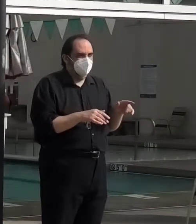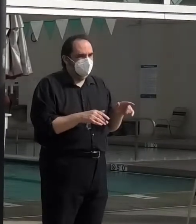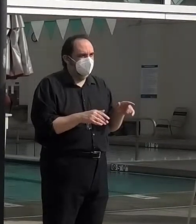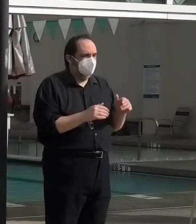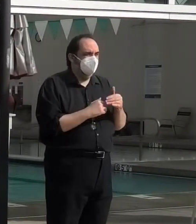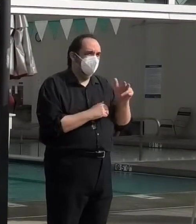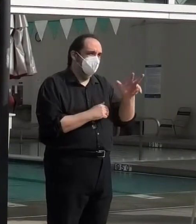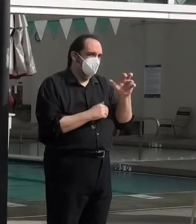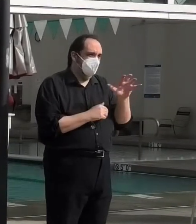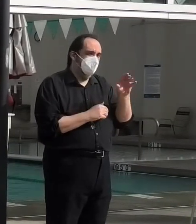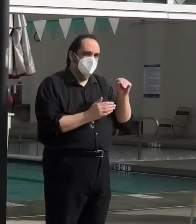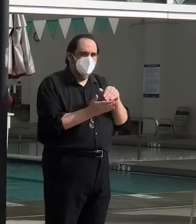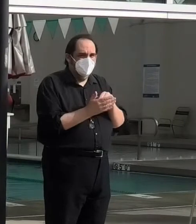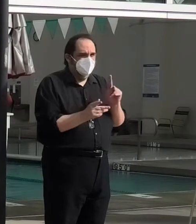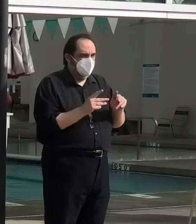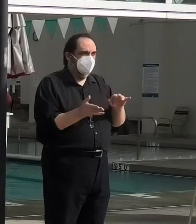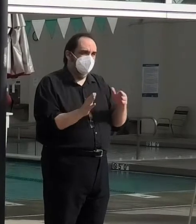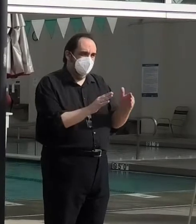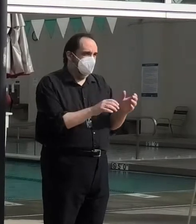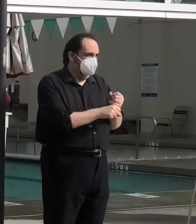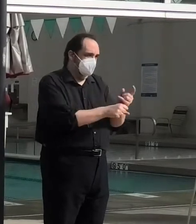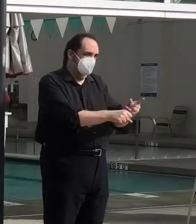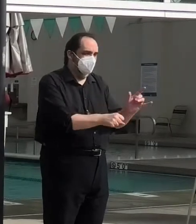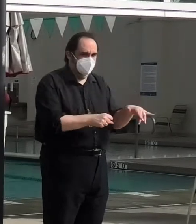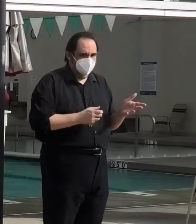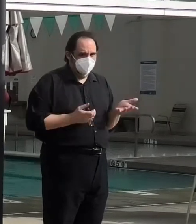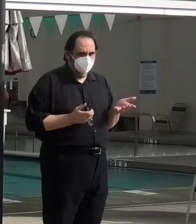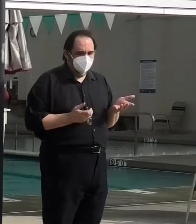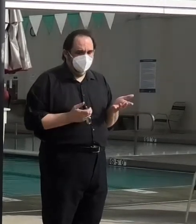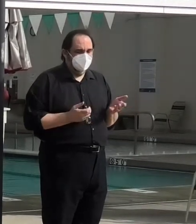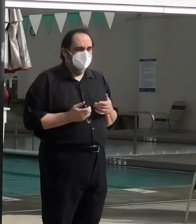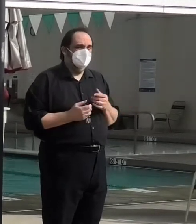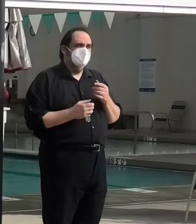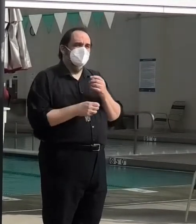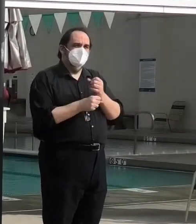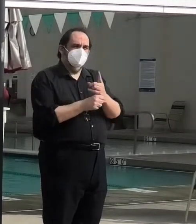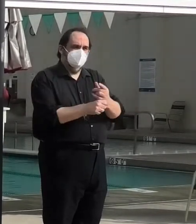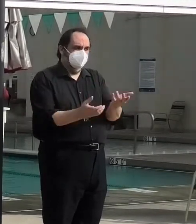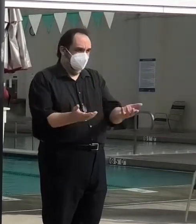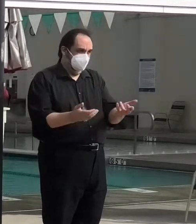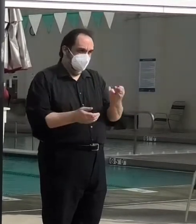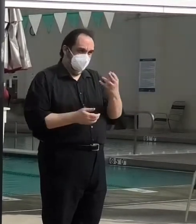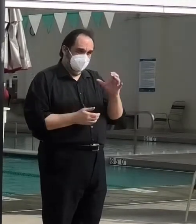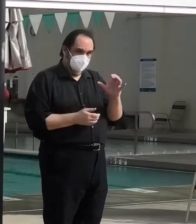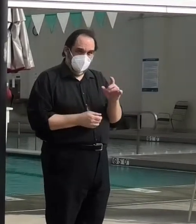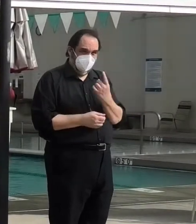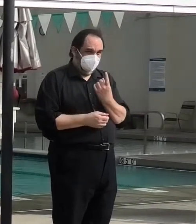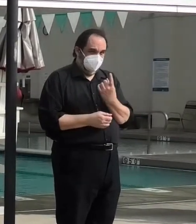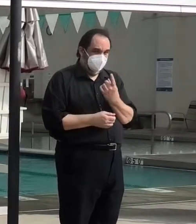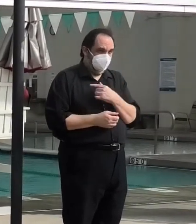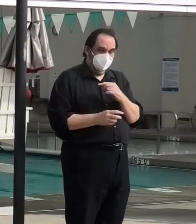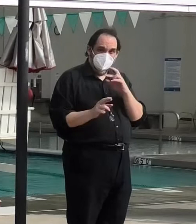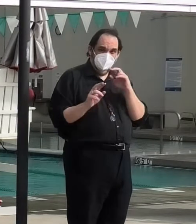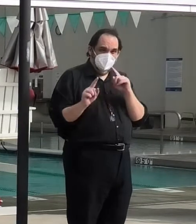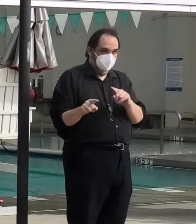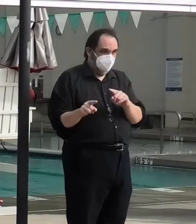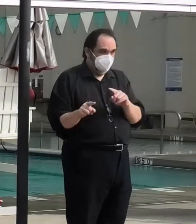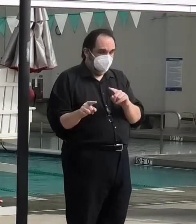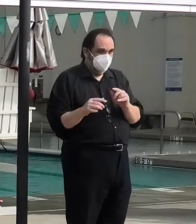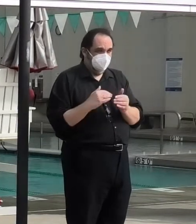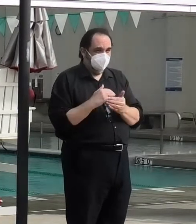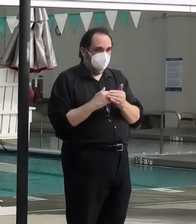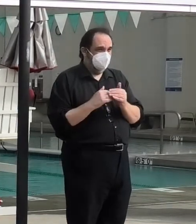over 350,000 people in our country each year. Each year in Howard County alone, we respond to close